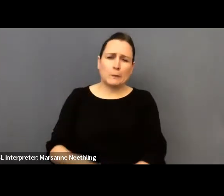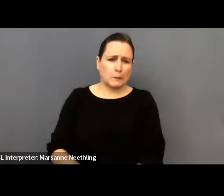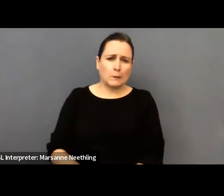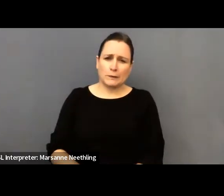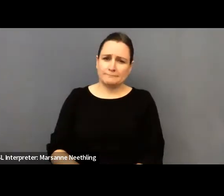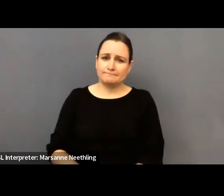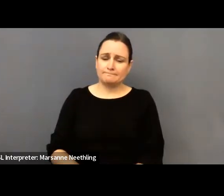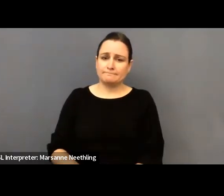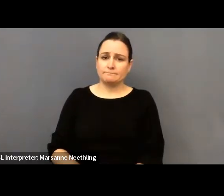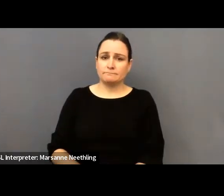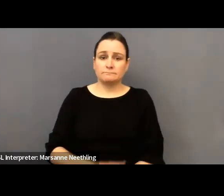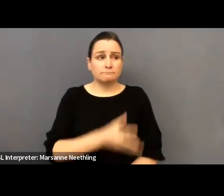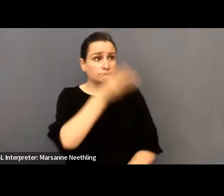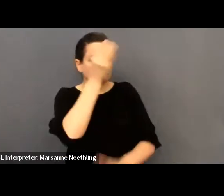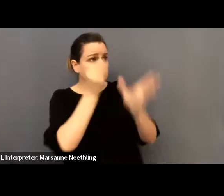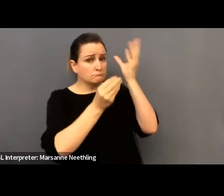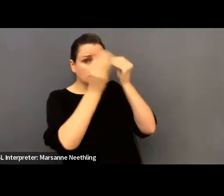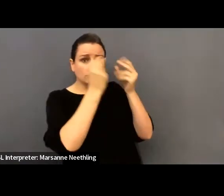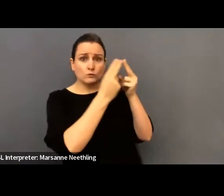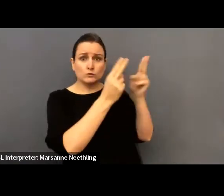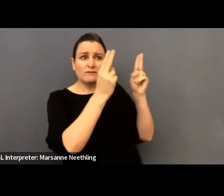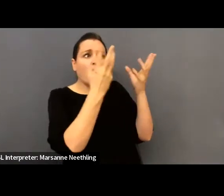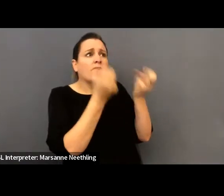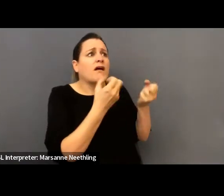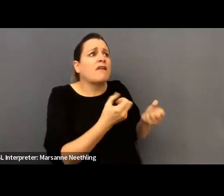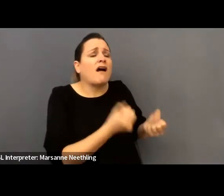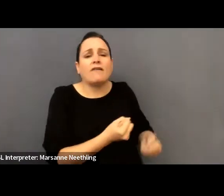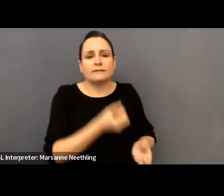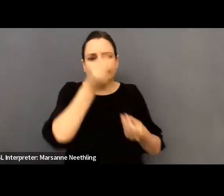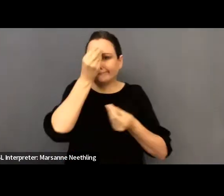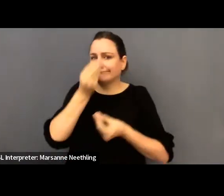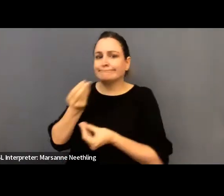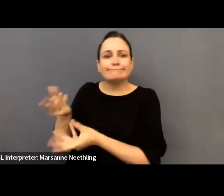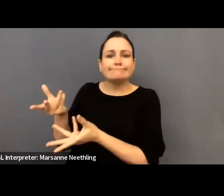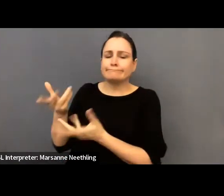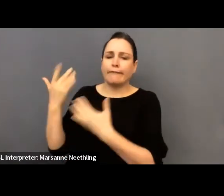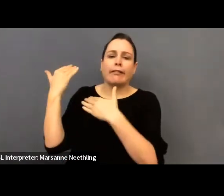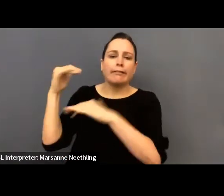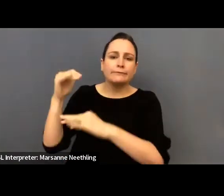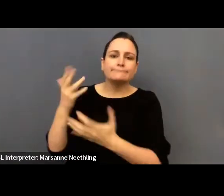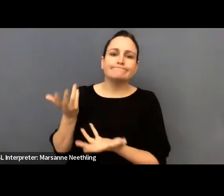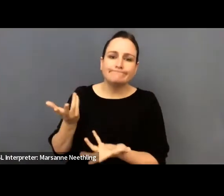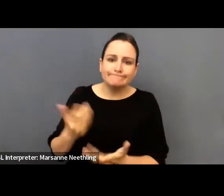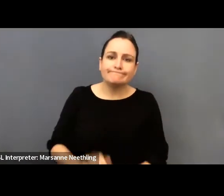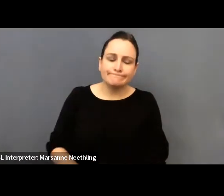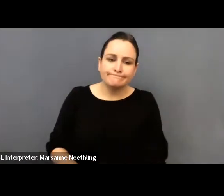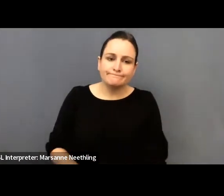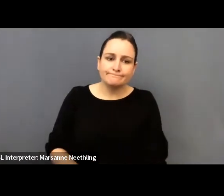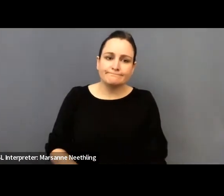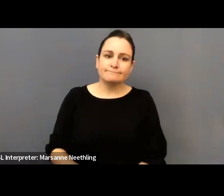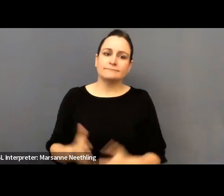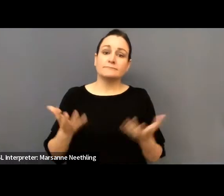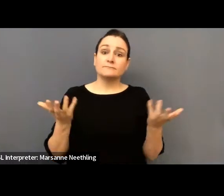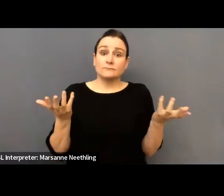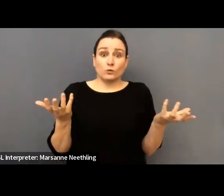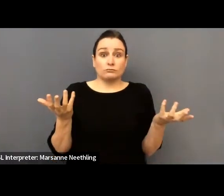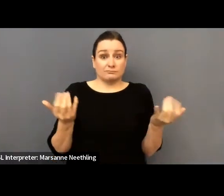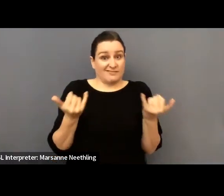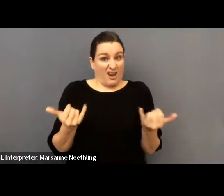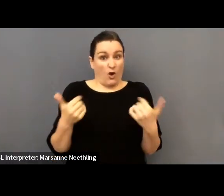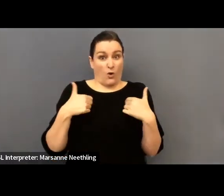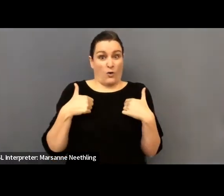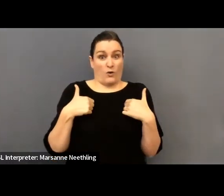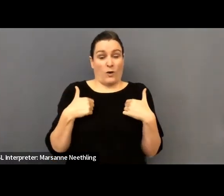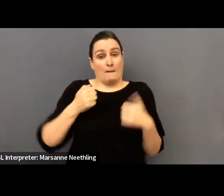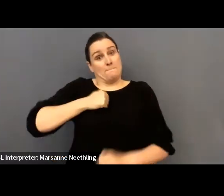about higher education. So if it's all right with the chairperson, I'm going to then hold